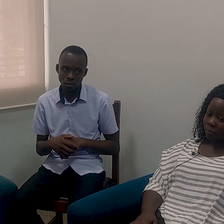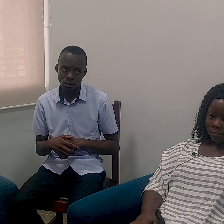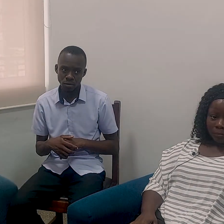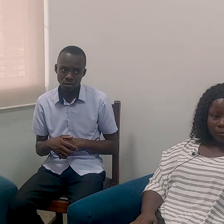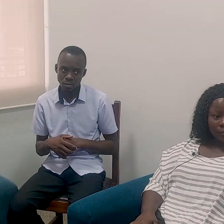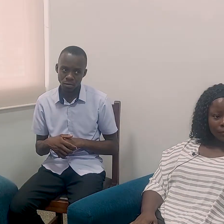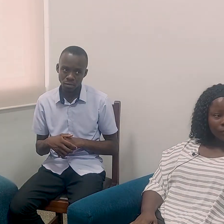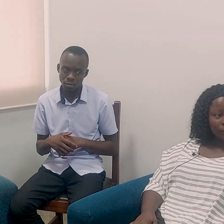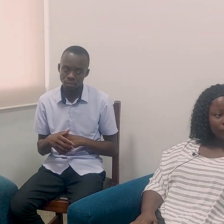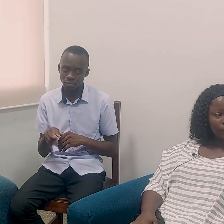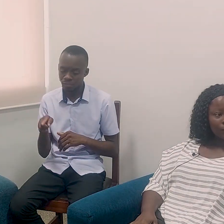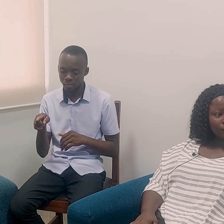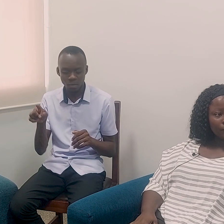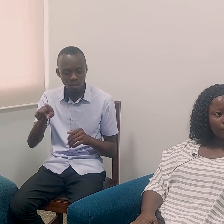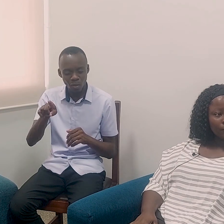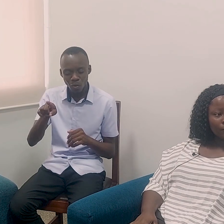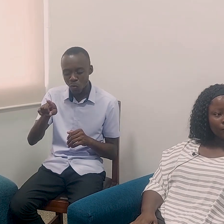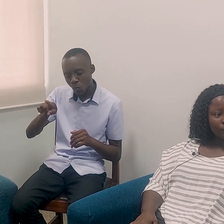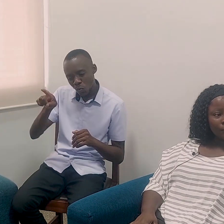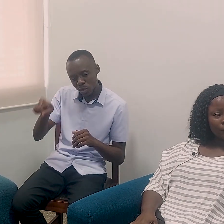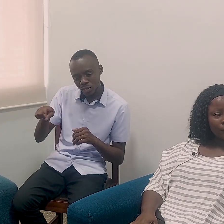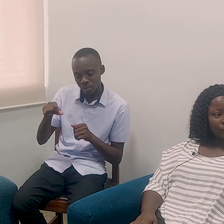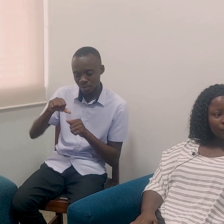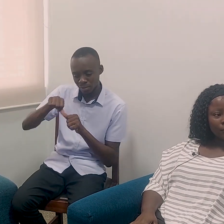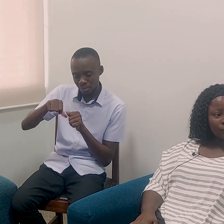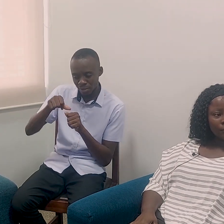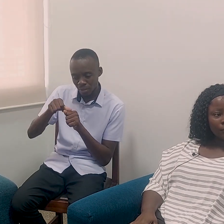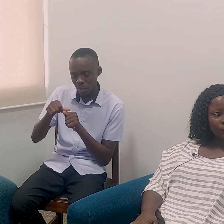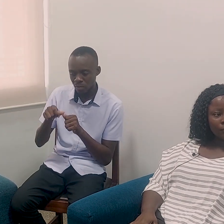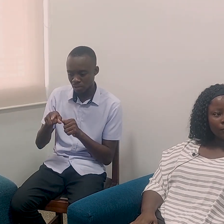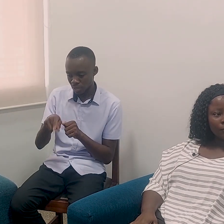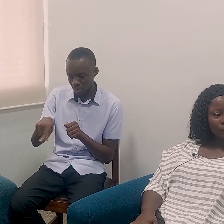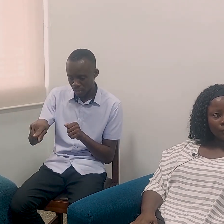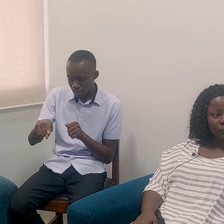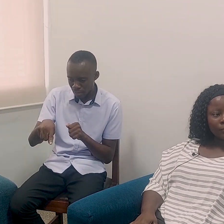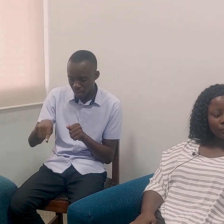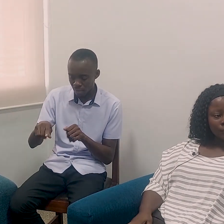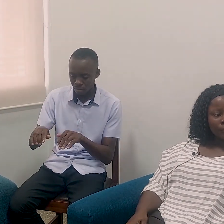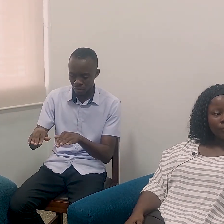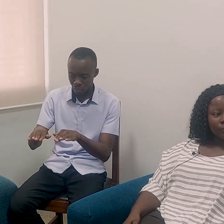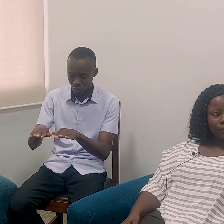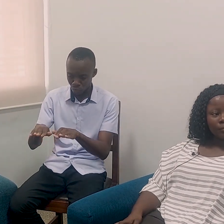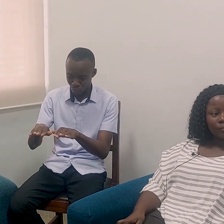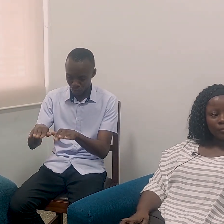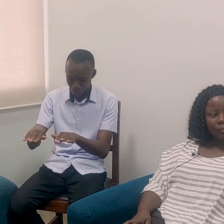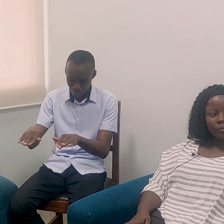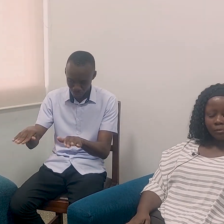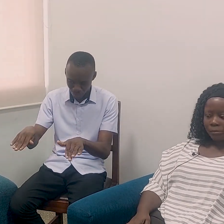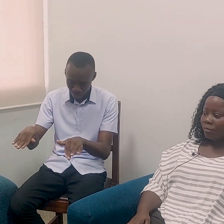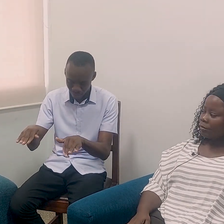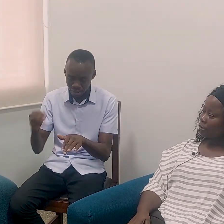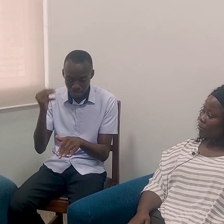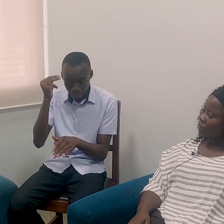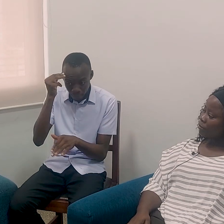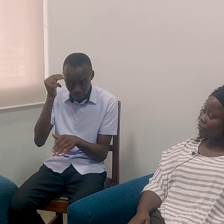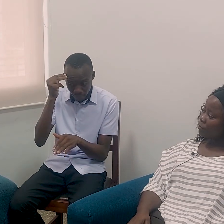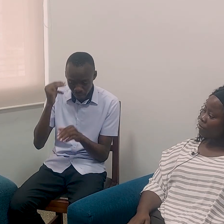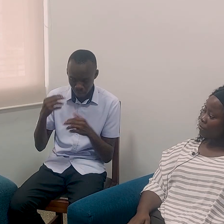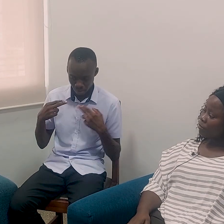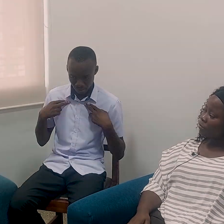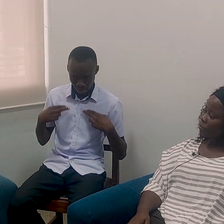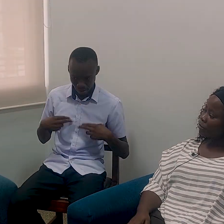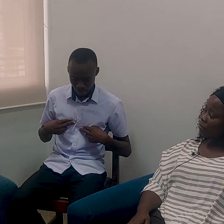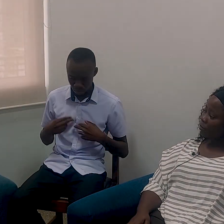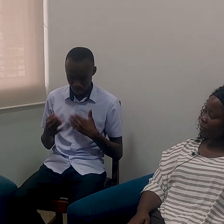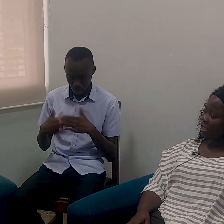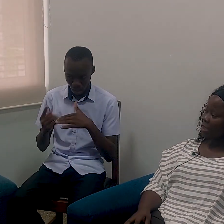So the question is about how mental health manifests itself, or mental health conditions manifest themselves in